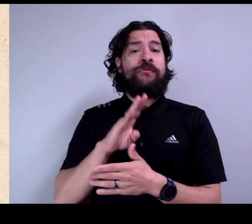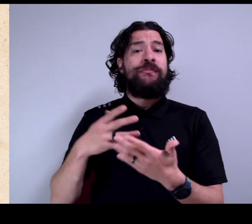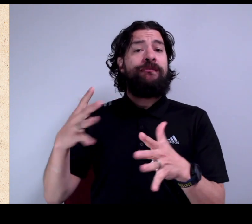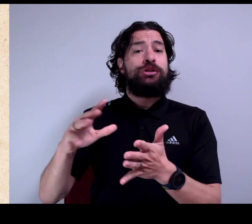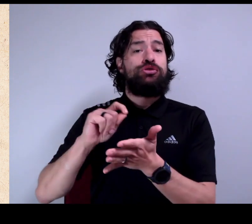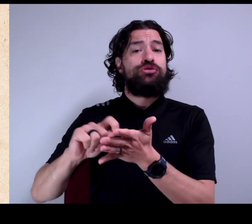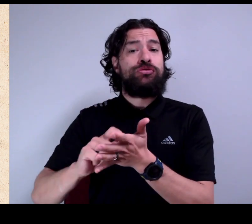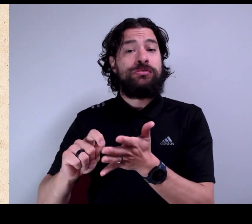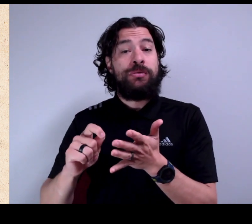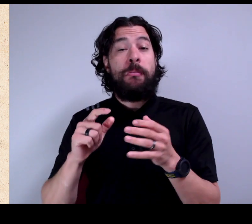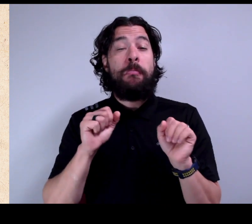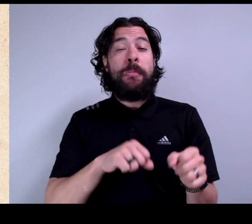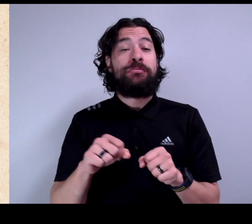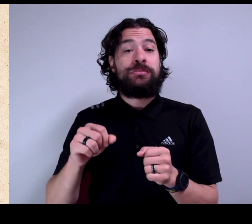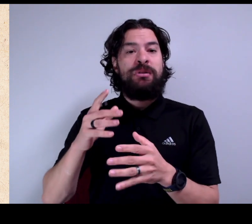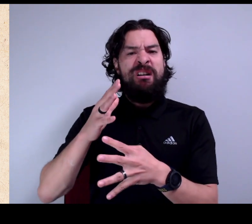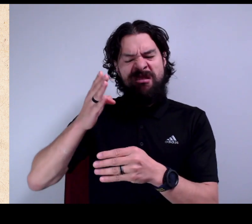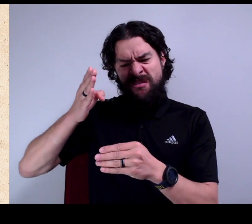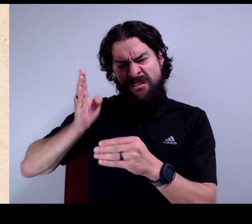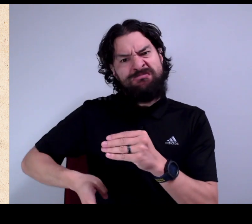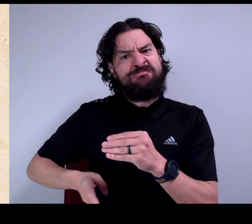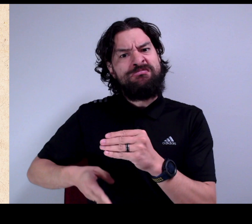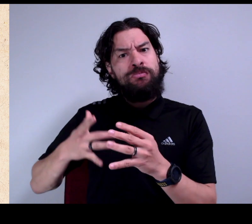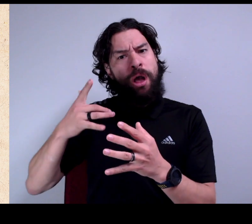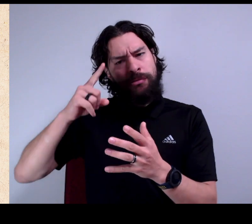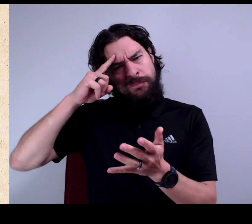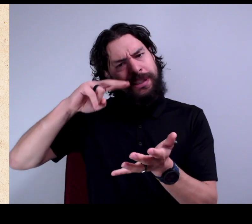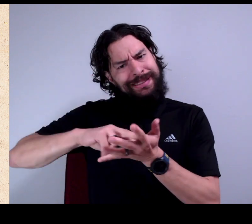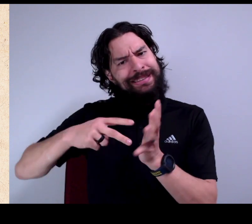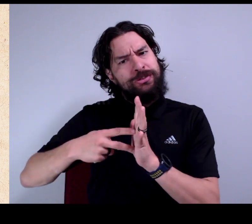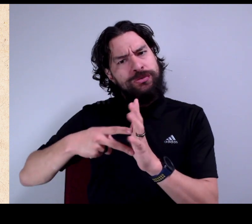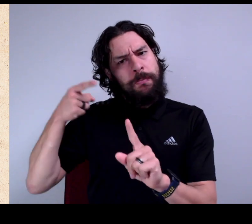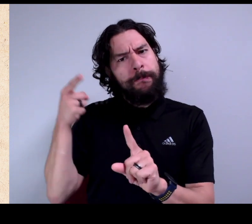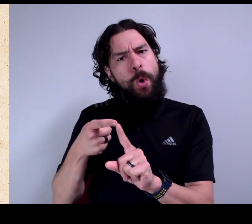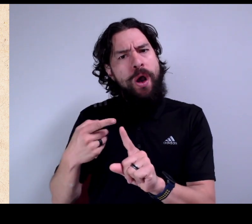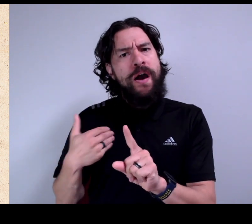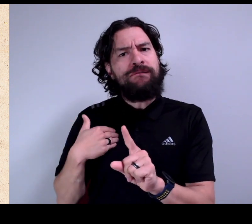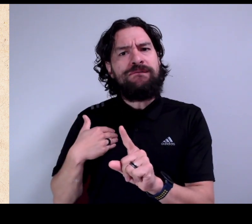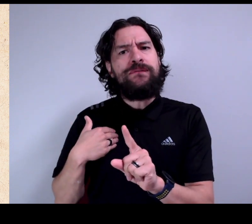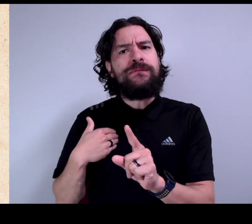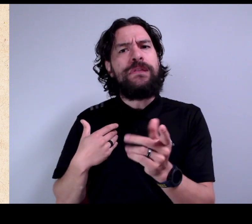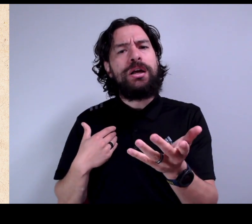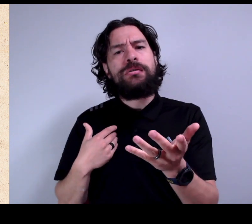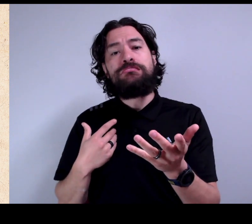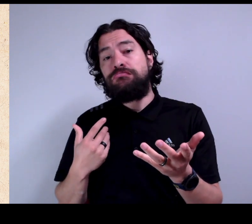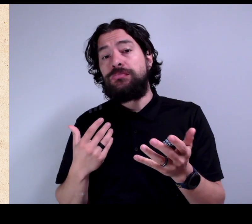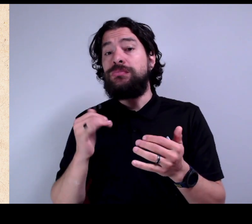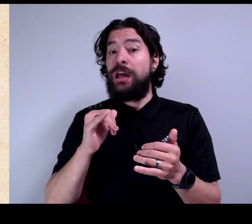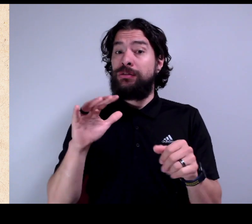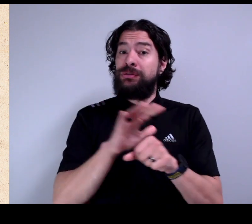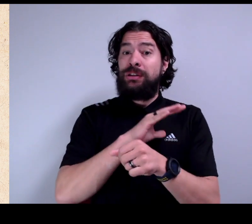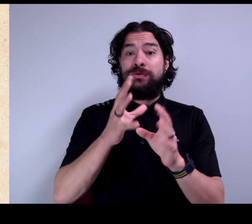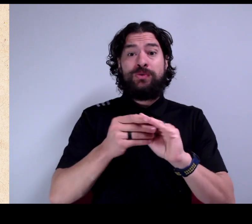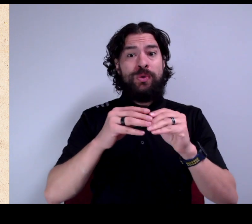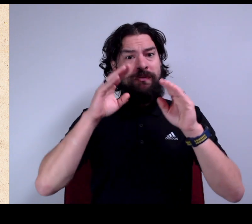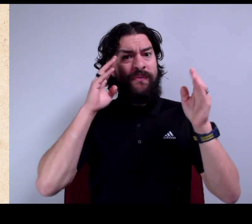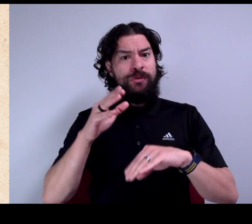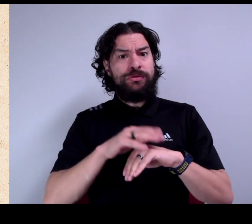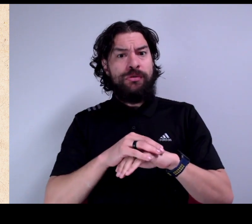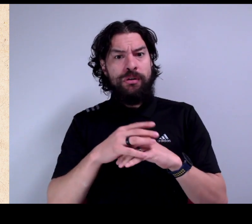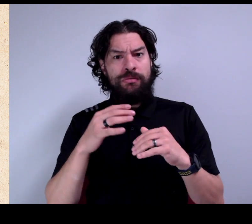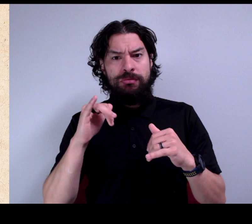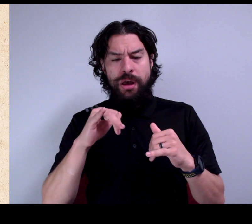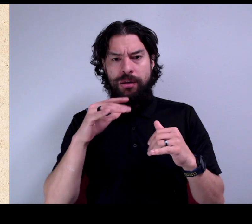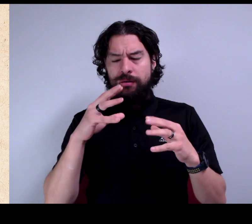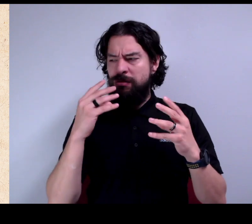never finished writing his account, but it's more likely that this abrupt ending is intentional to make a point. The entire story has focused